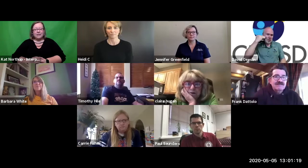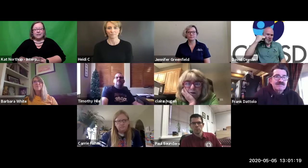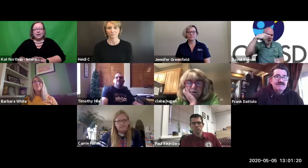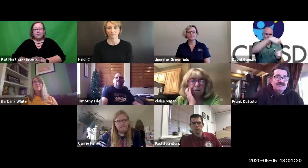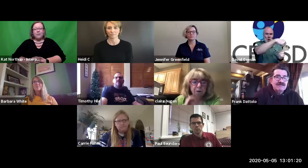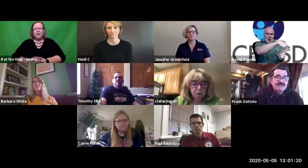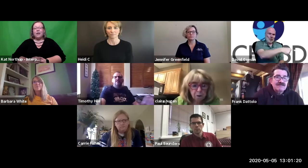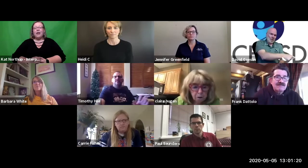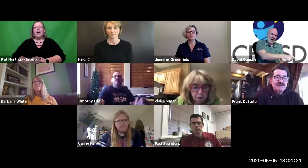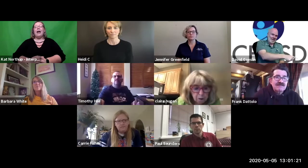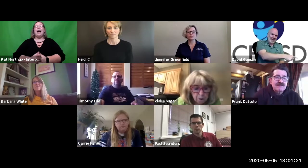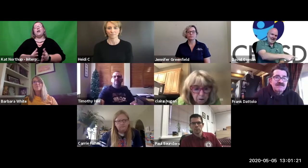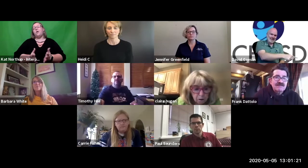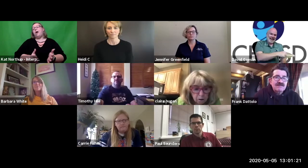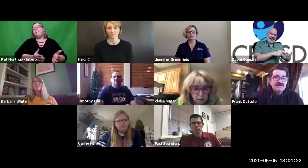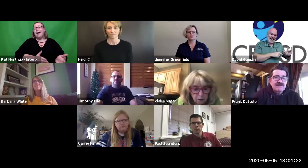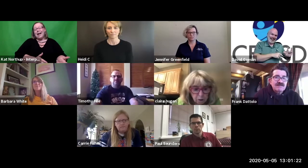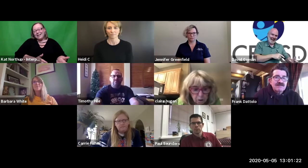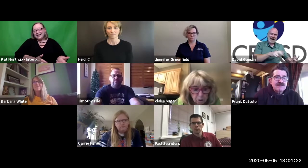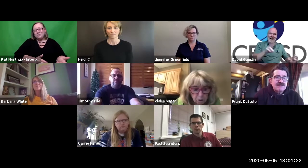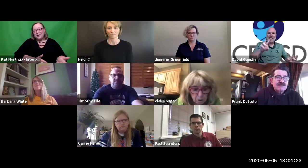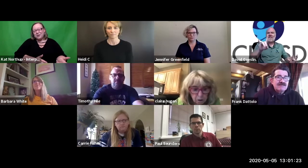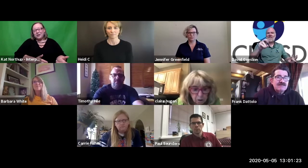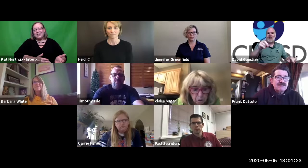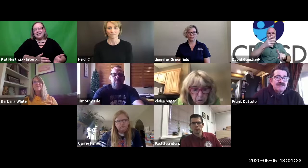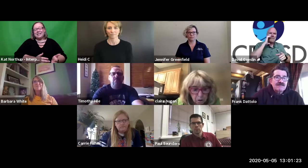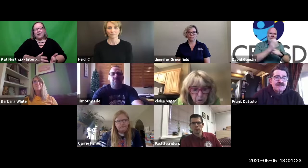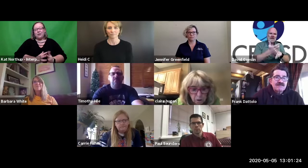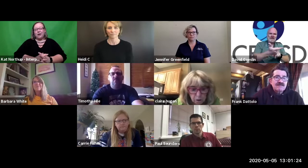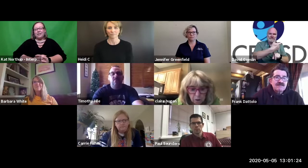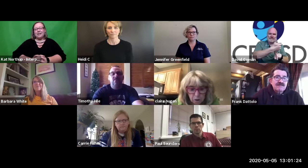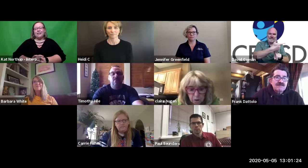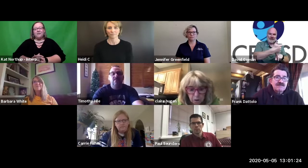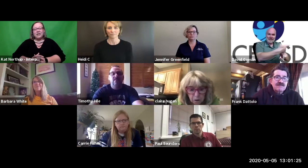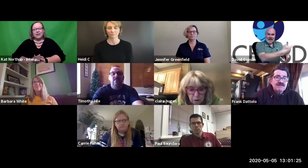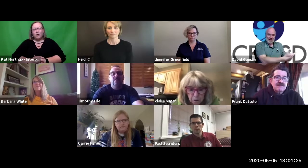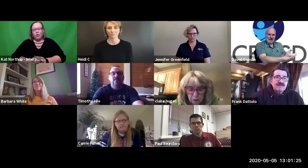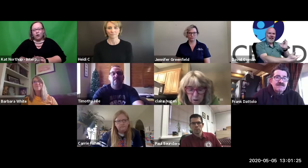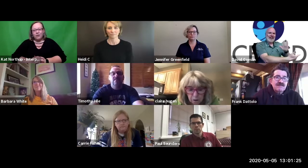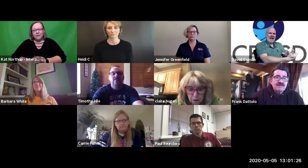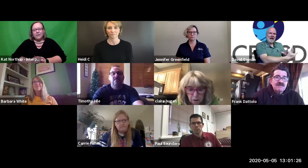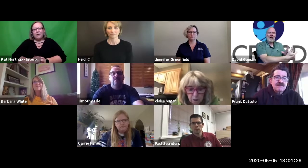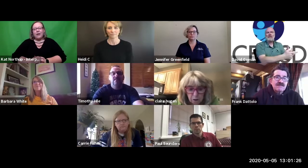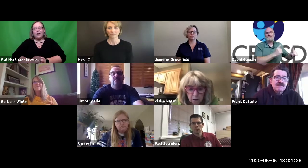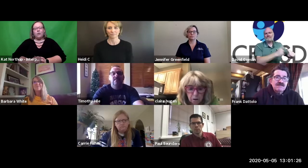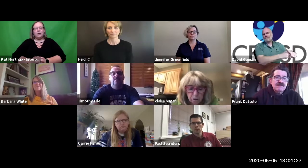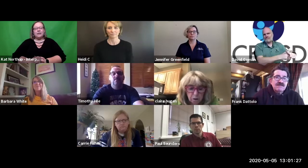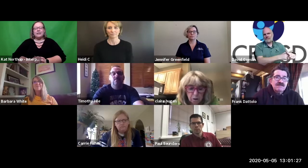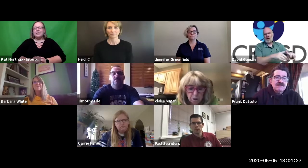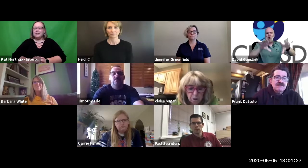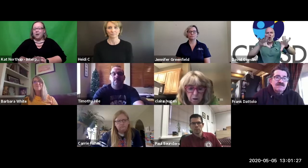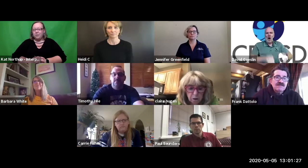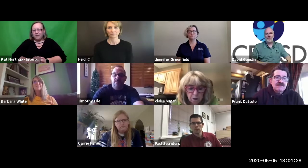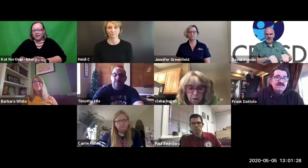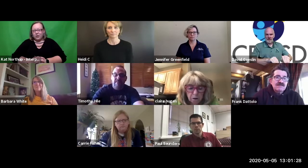at this time. I know on a Mac computer, it's down on the left-hand corner. Where it